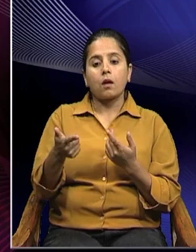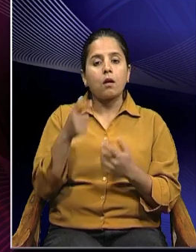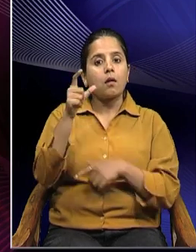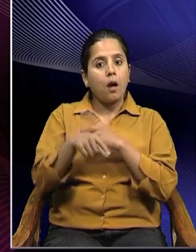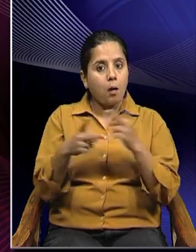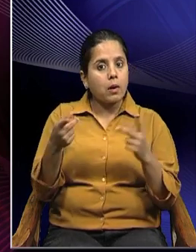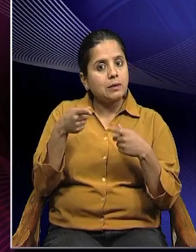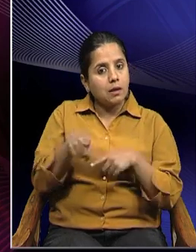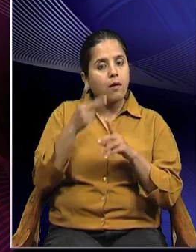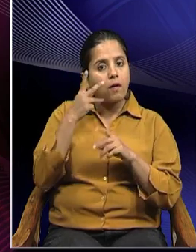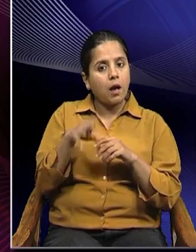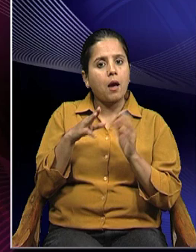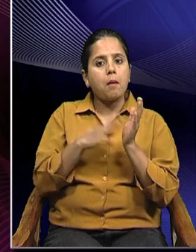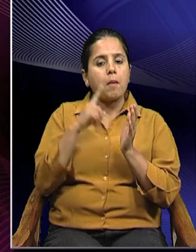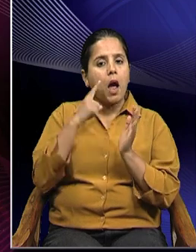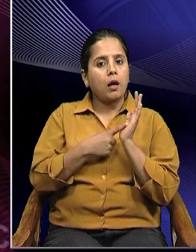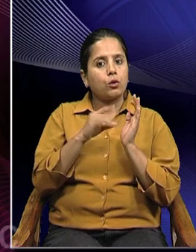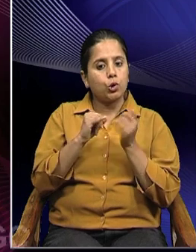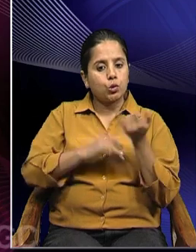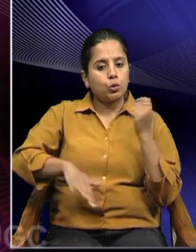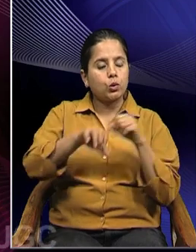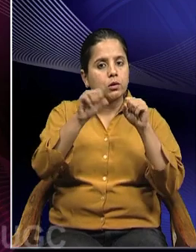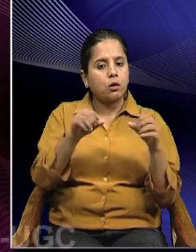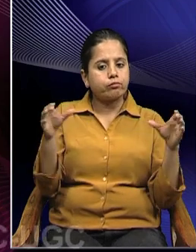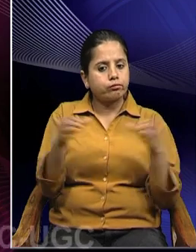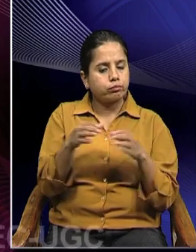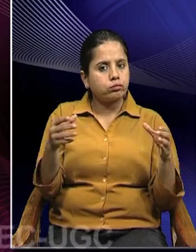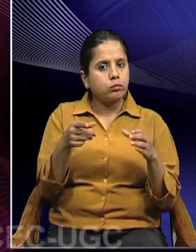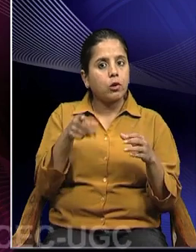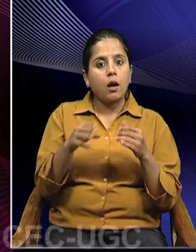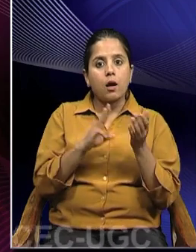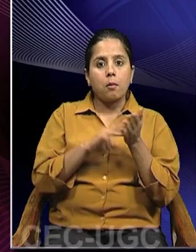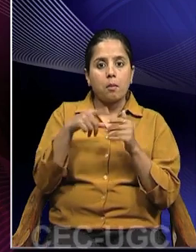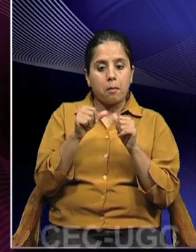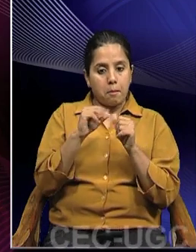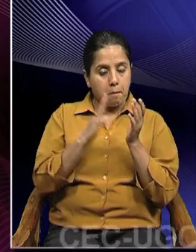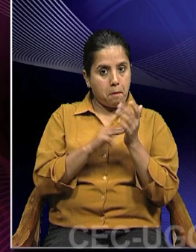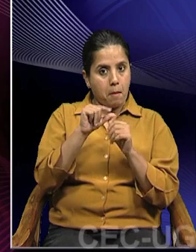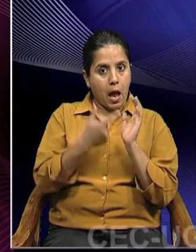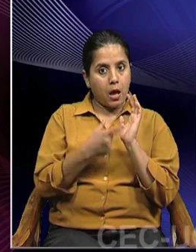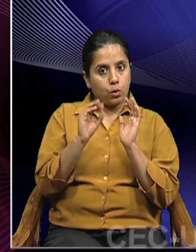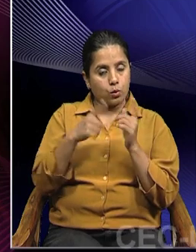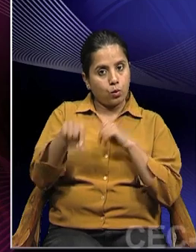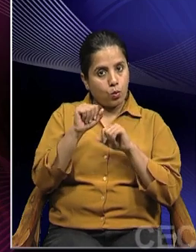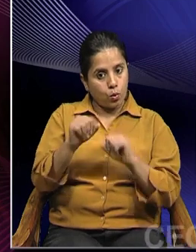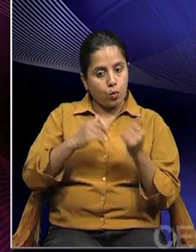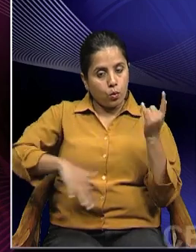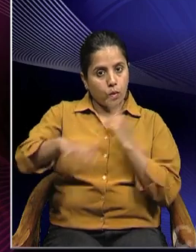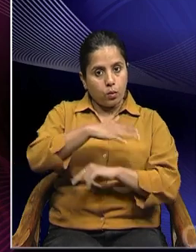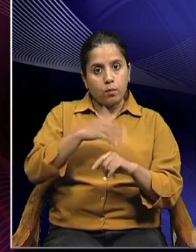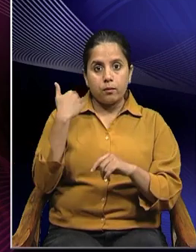are micro social systems, and they are operating in macro social context. So, as a